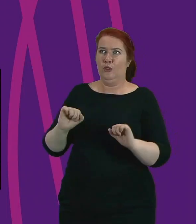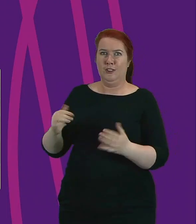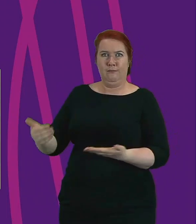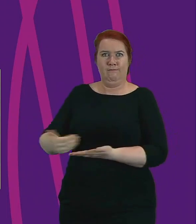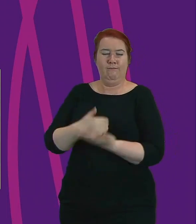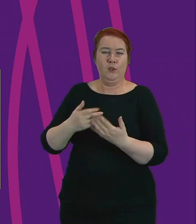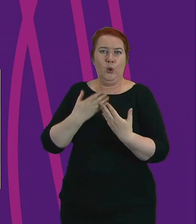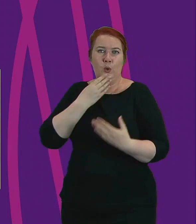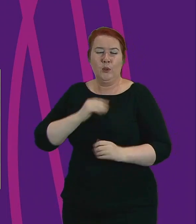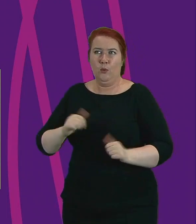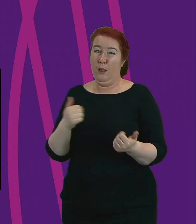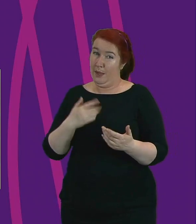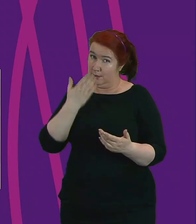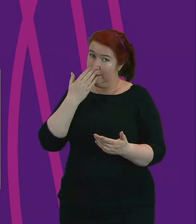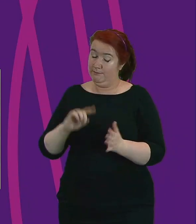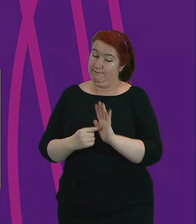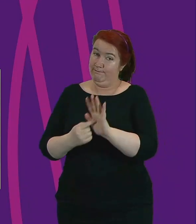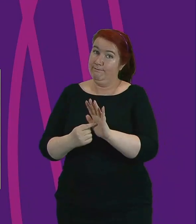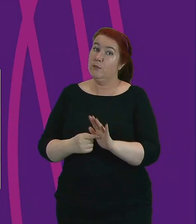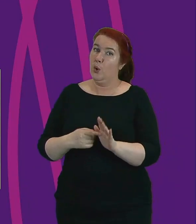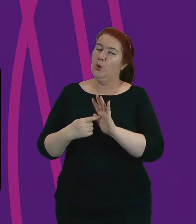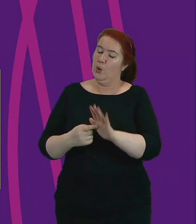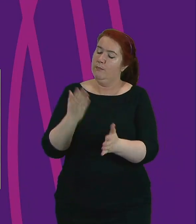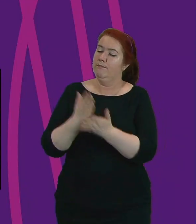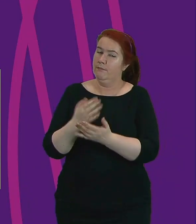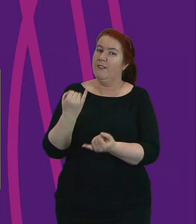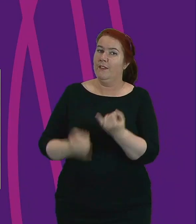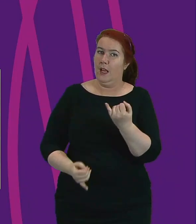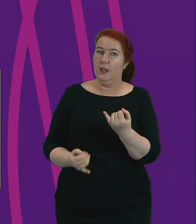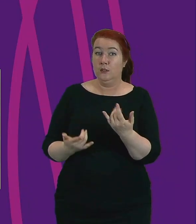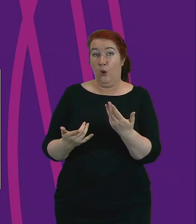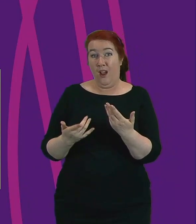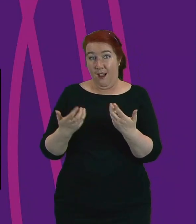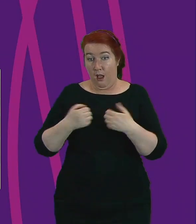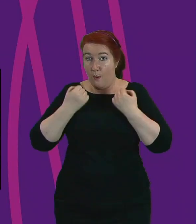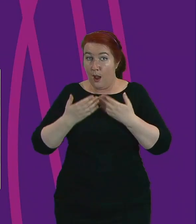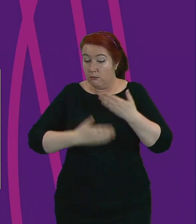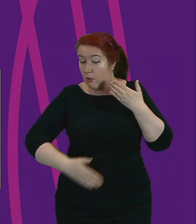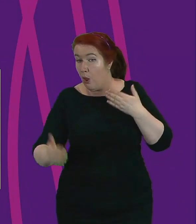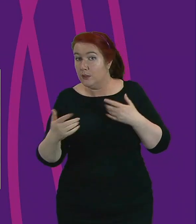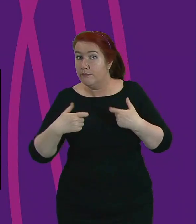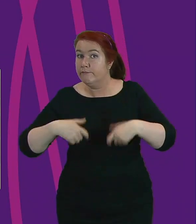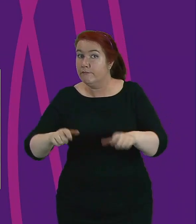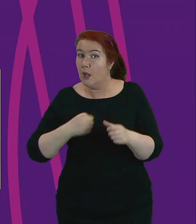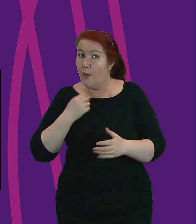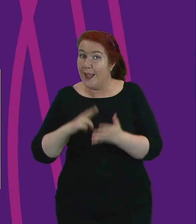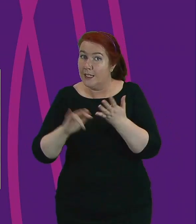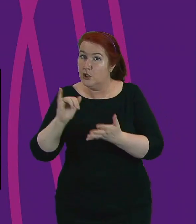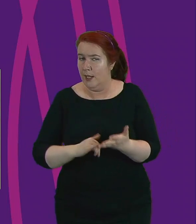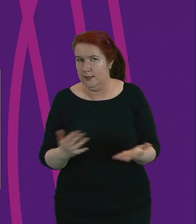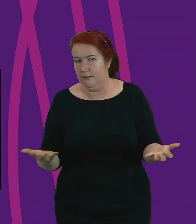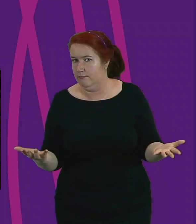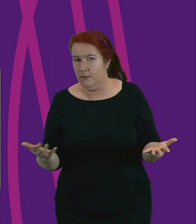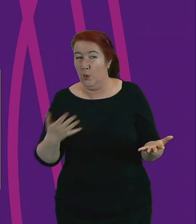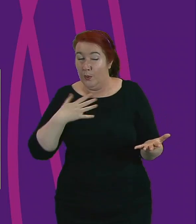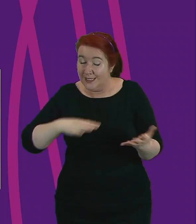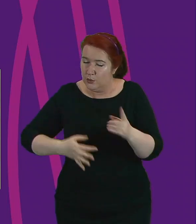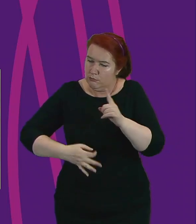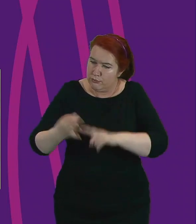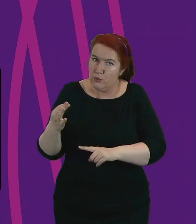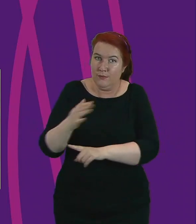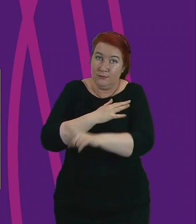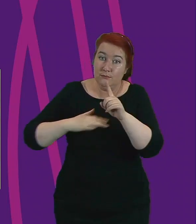this failing and has moved forward to tackle the long-term sustainability of our NHS, to support and enhance the working environment of our NHS staff.